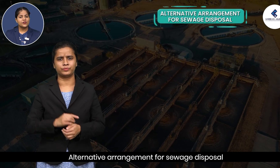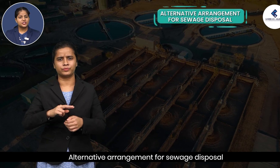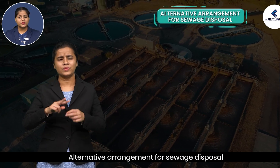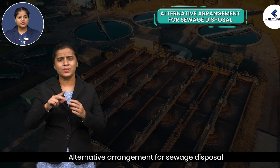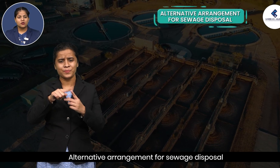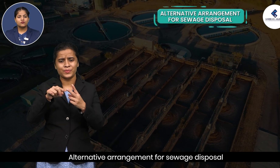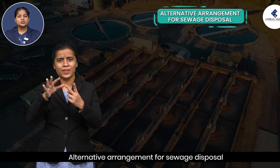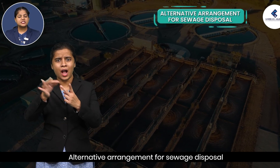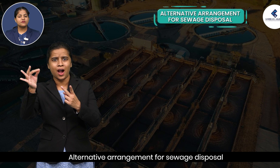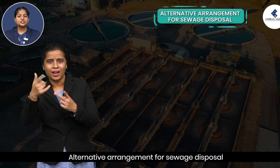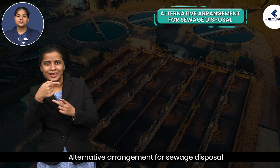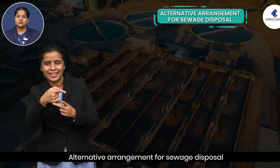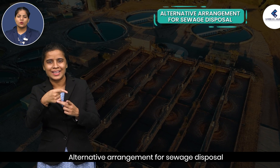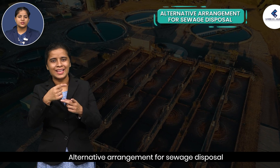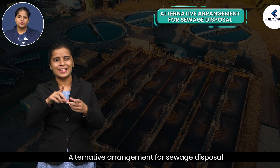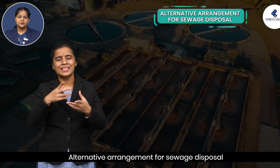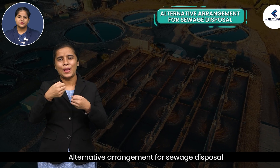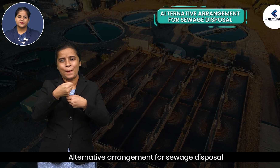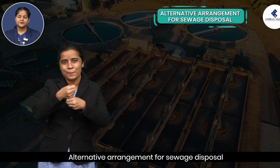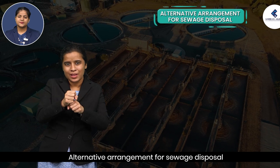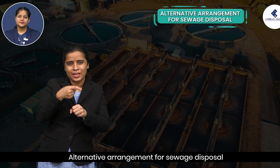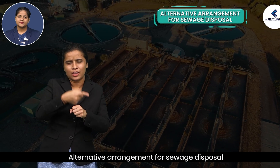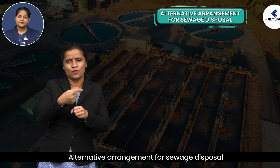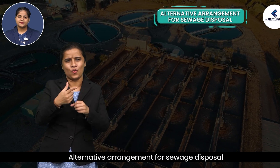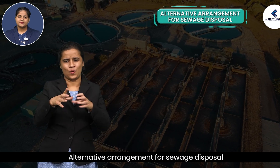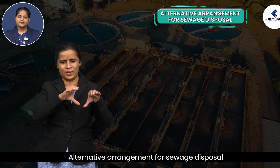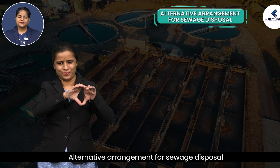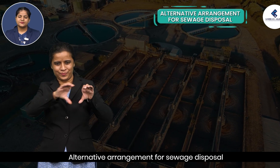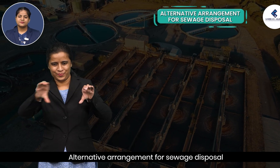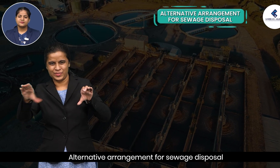alternative arrangement for sewage disposal,